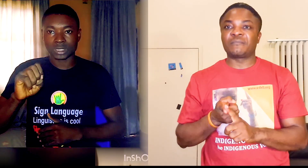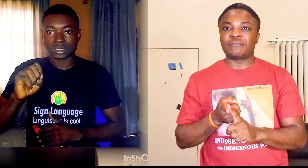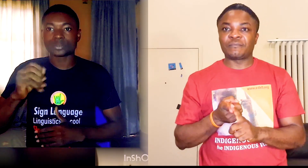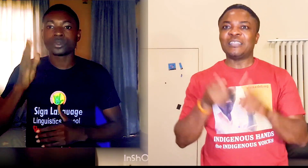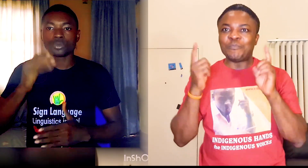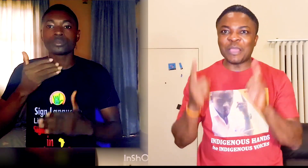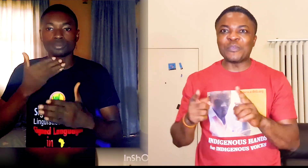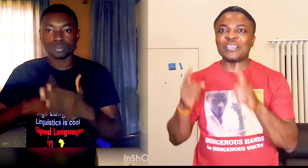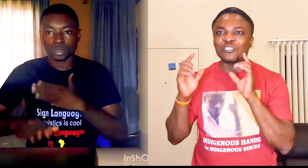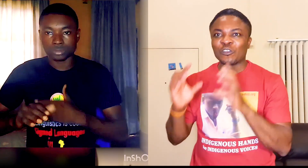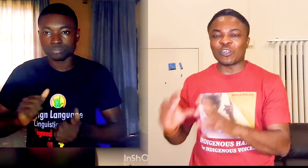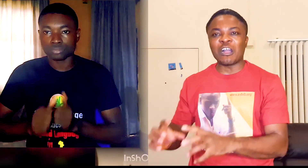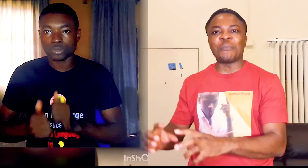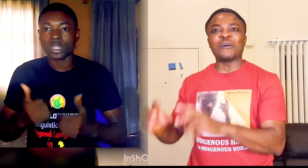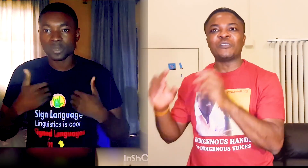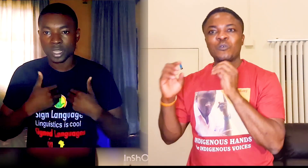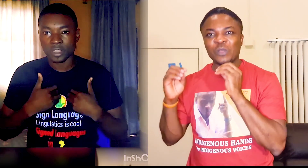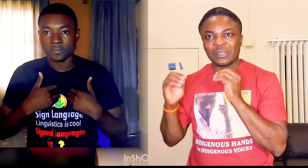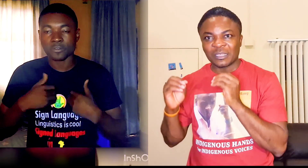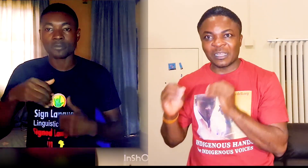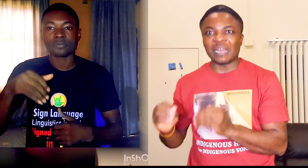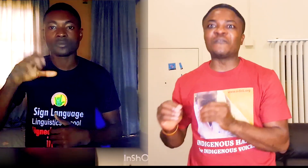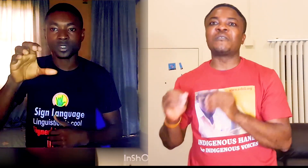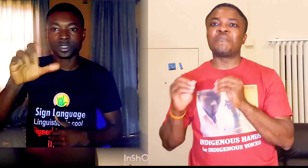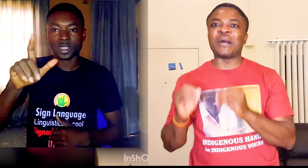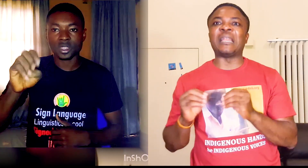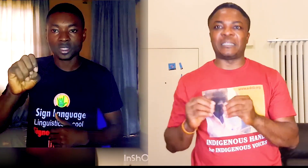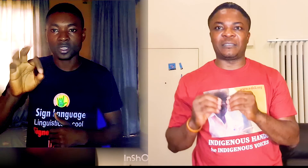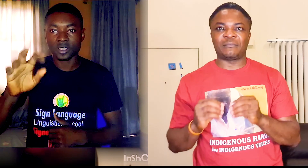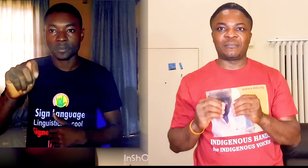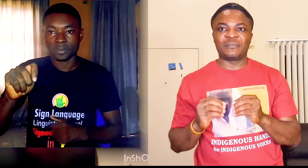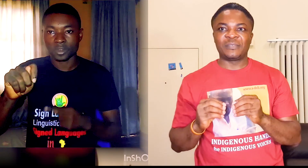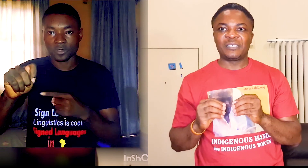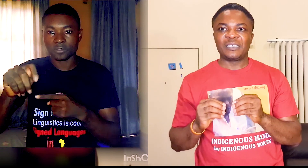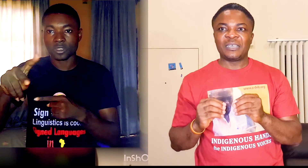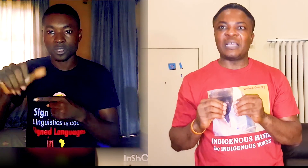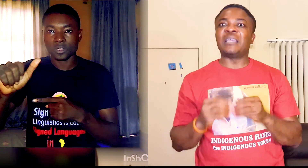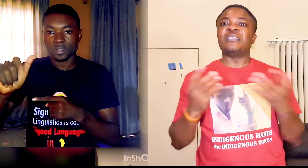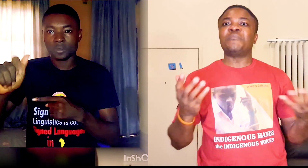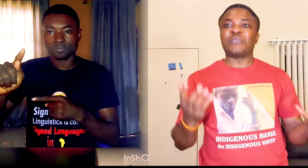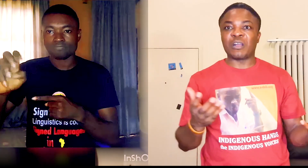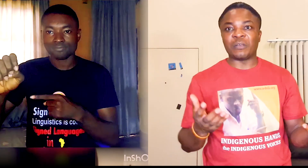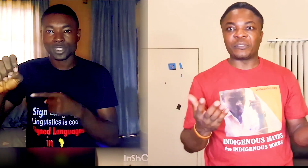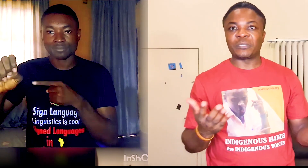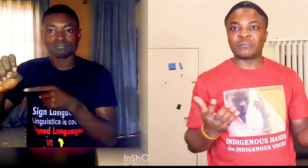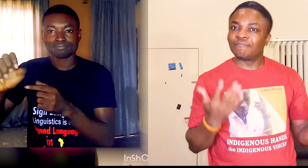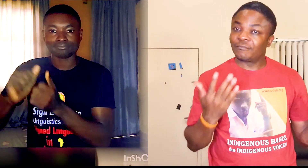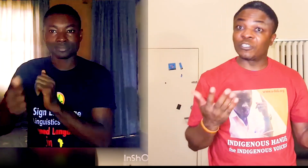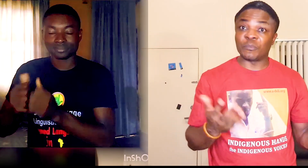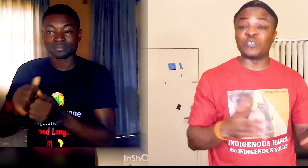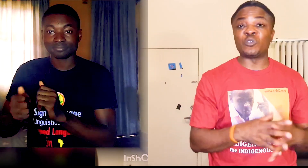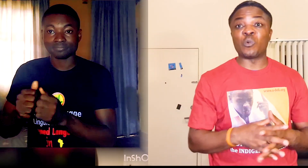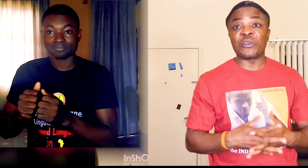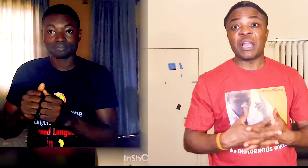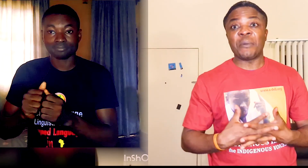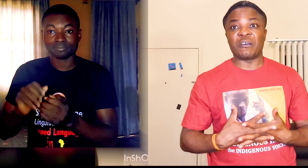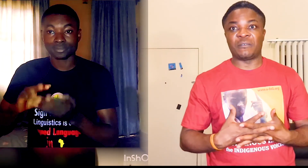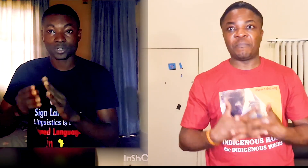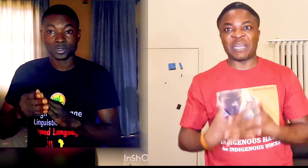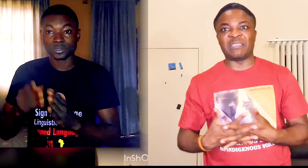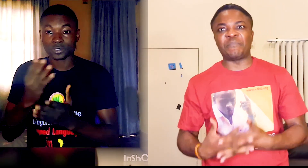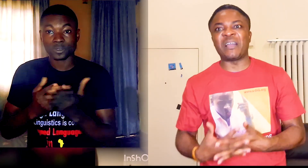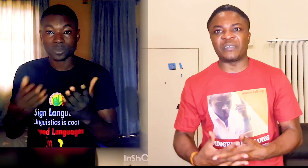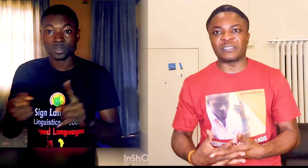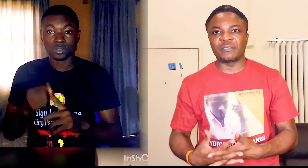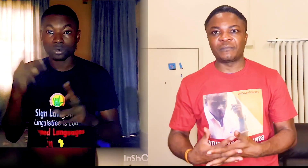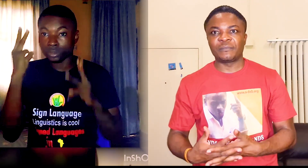cleft. The baby is going to come out with cleft palate. And it becomes something to worry about